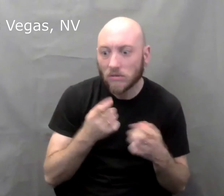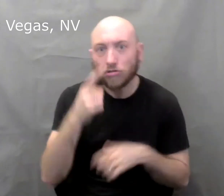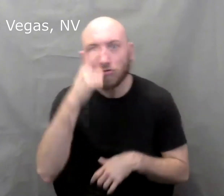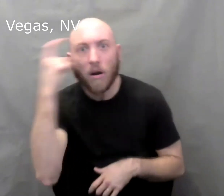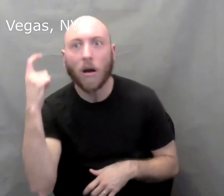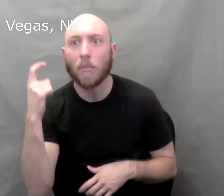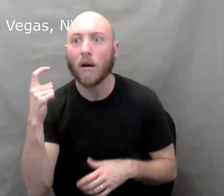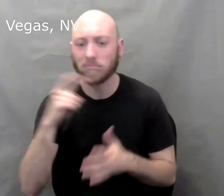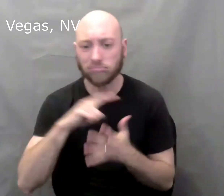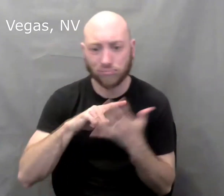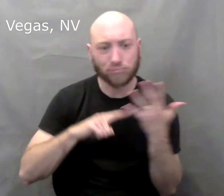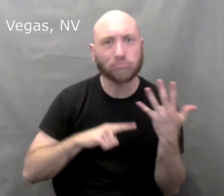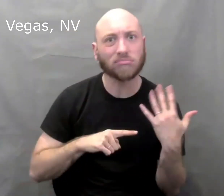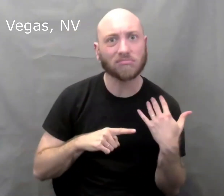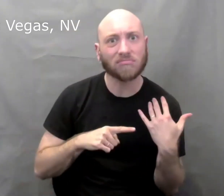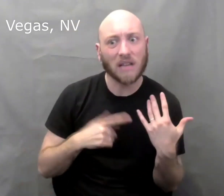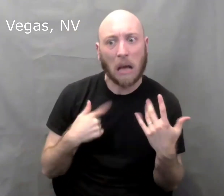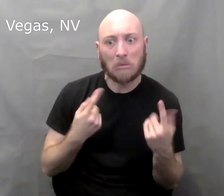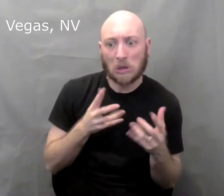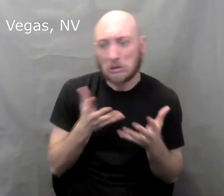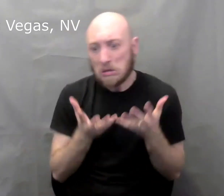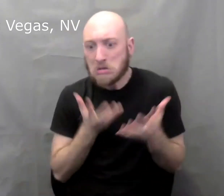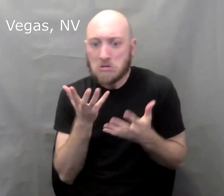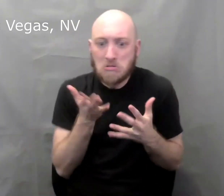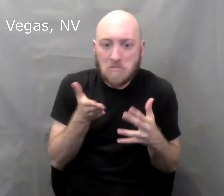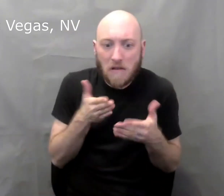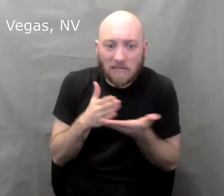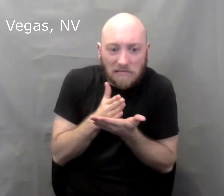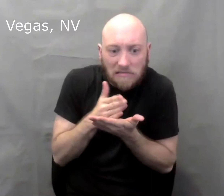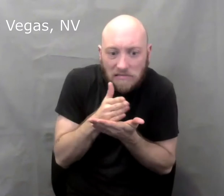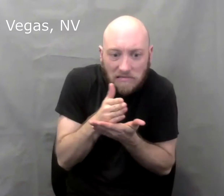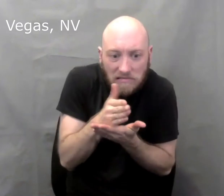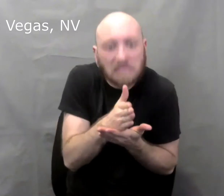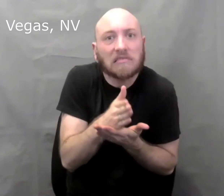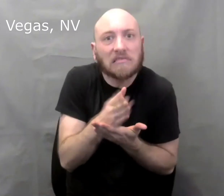that I'm trying to juggle and navigate and learn how to finally face for the first time.